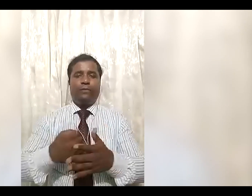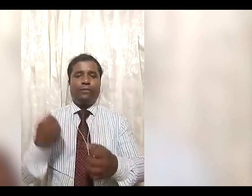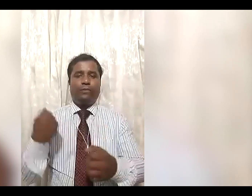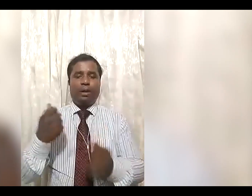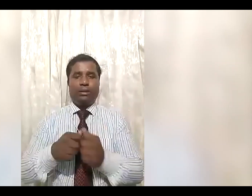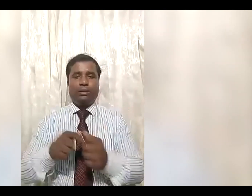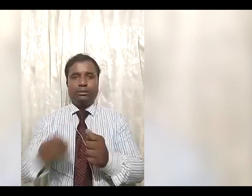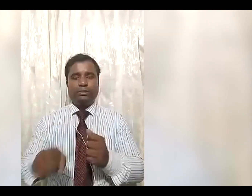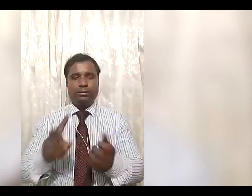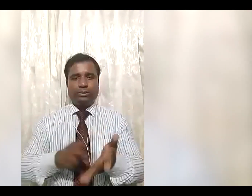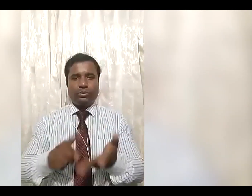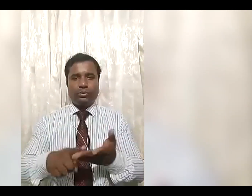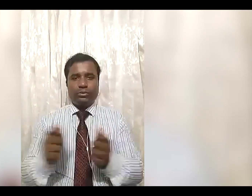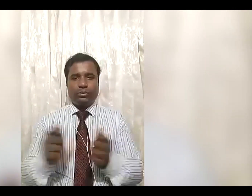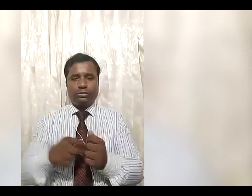can also say she, he or she.